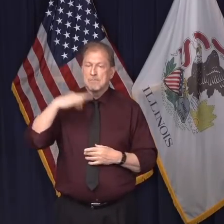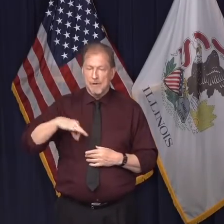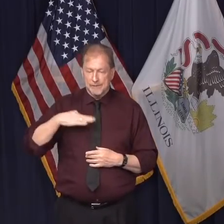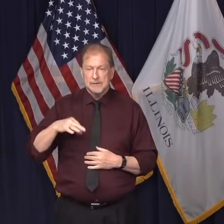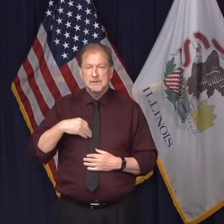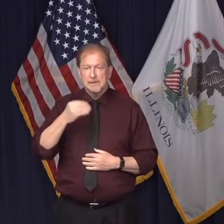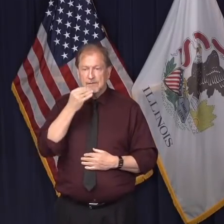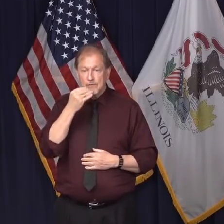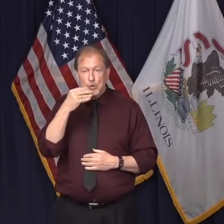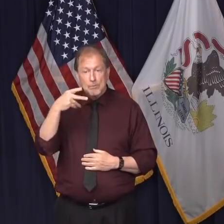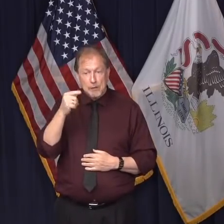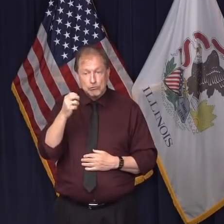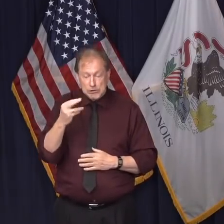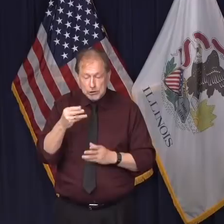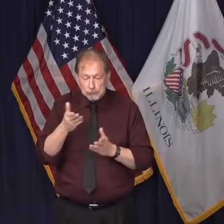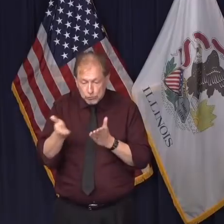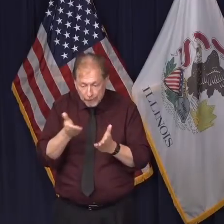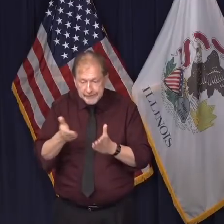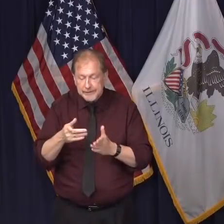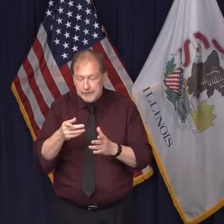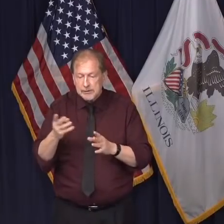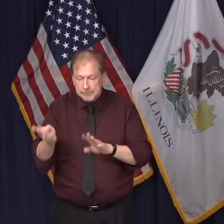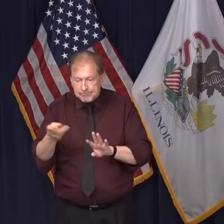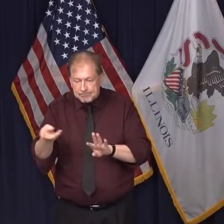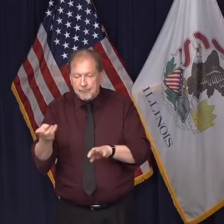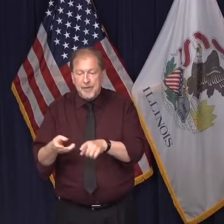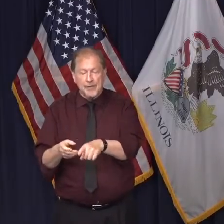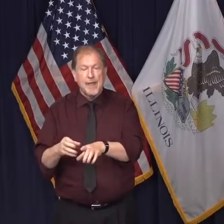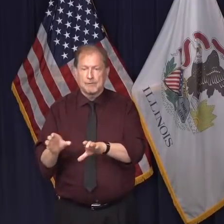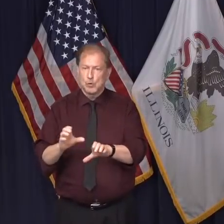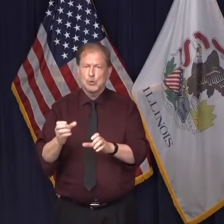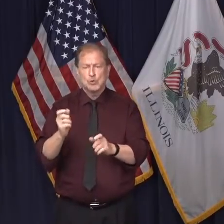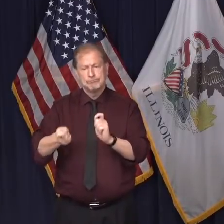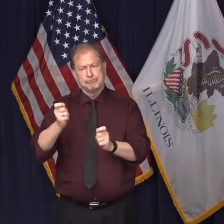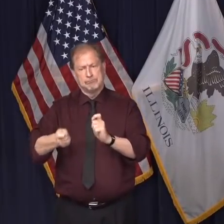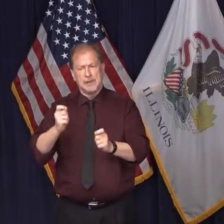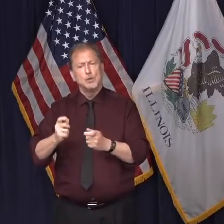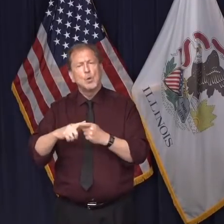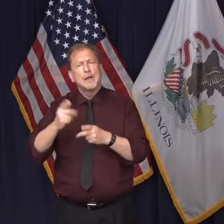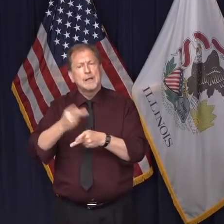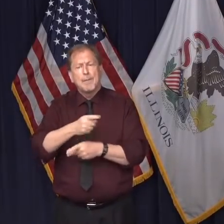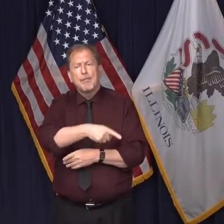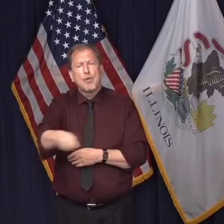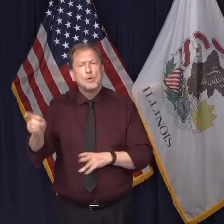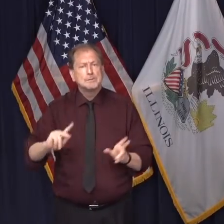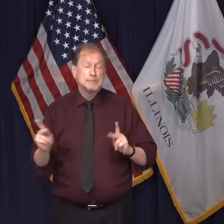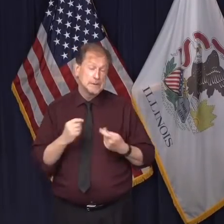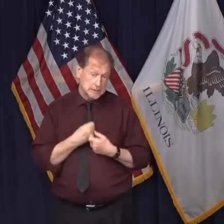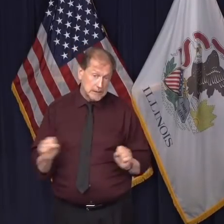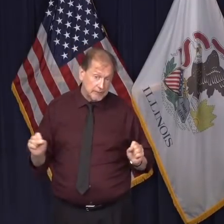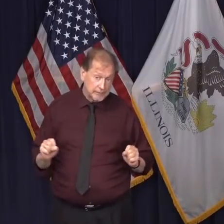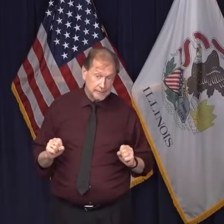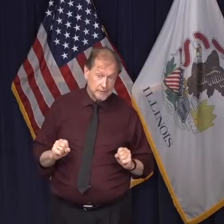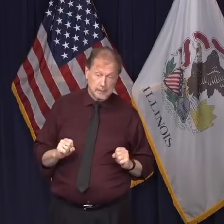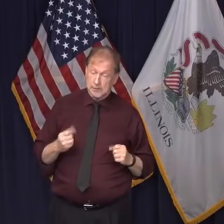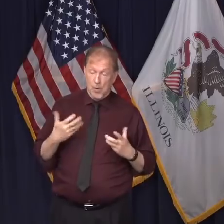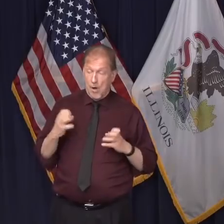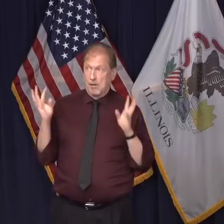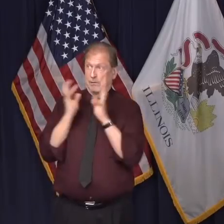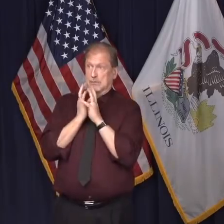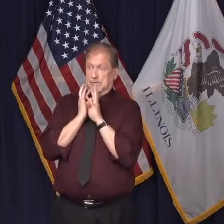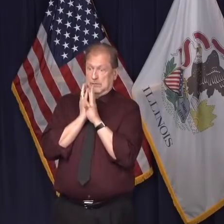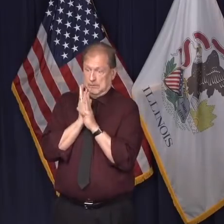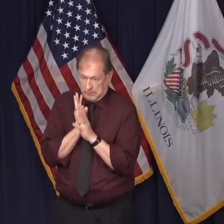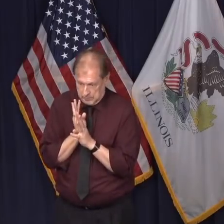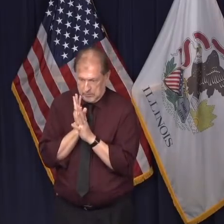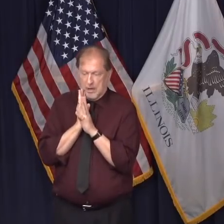had to make adjustments in order to keep their patrons safe, to keep the people who use the food pantry safe. I know